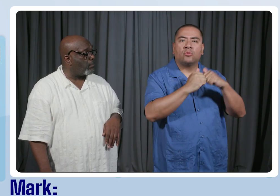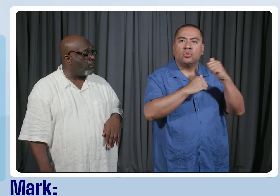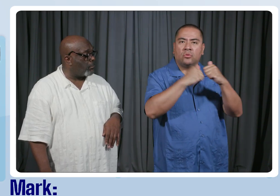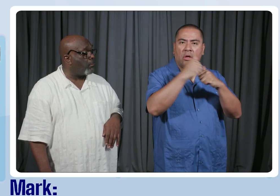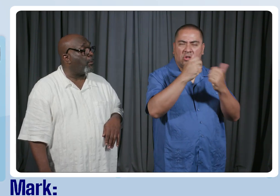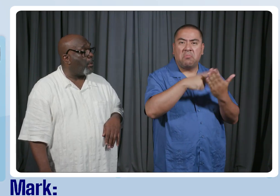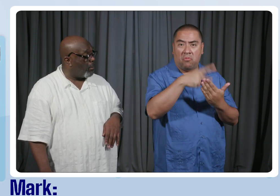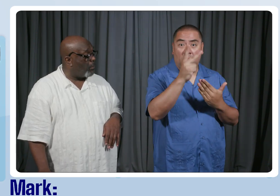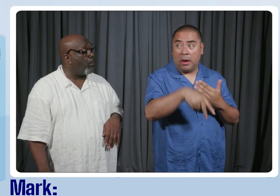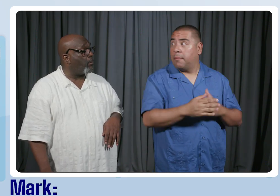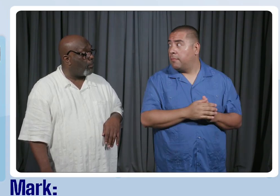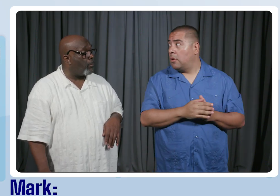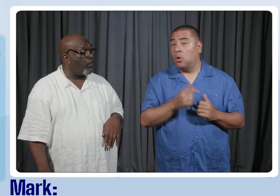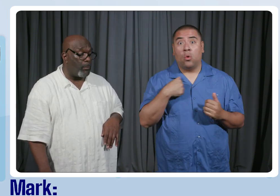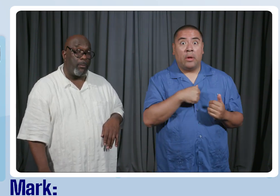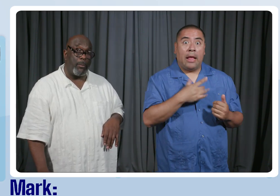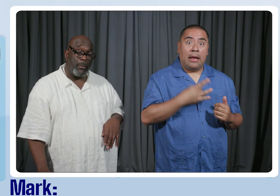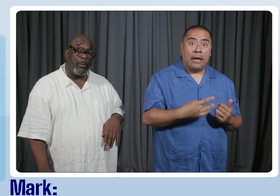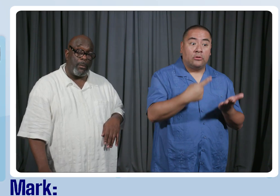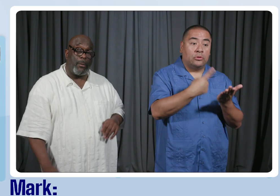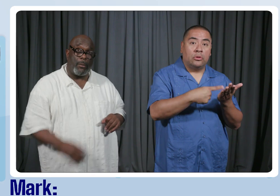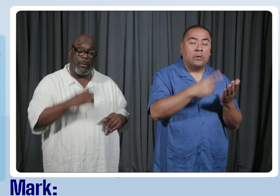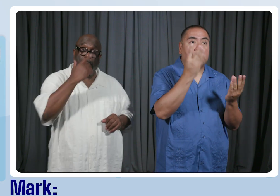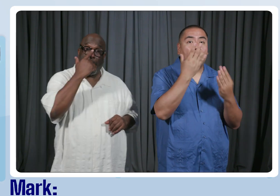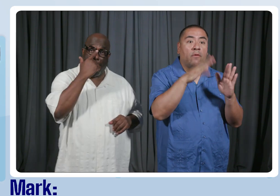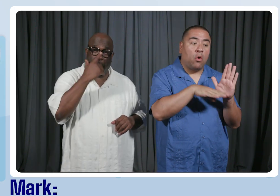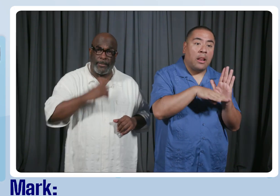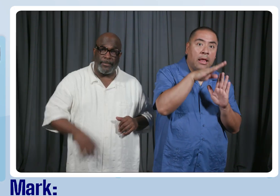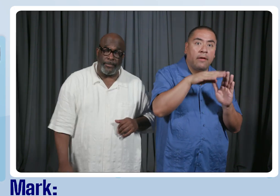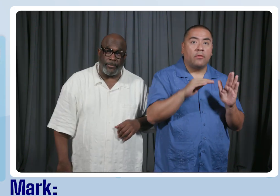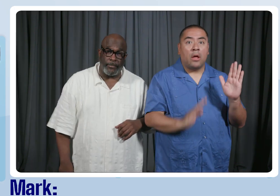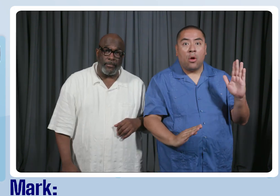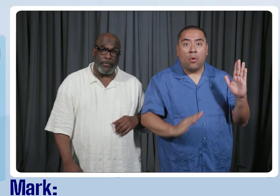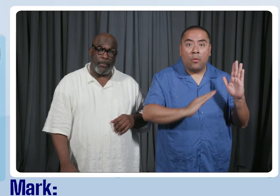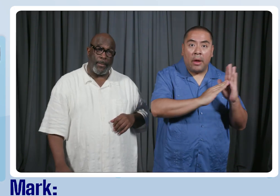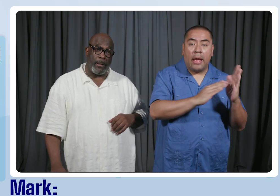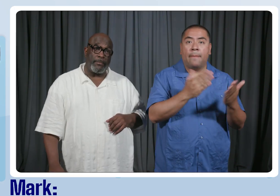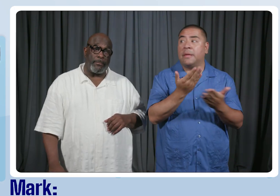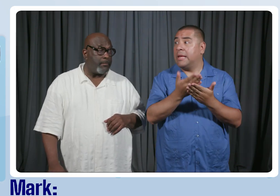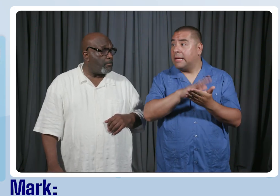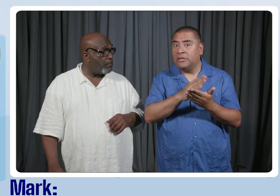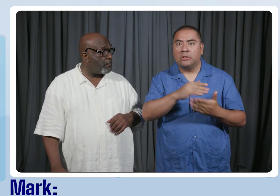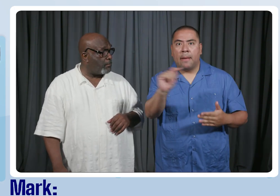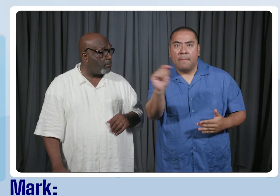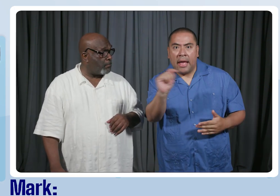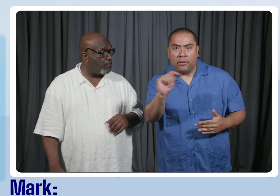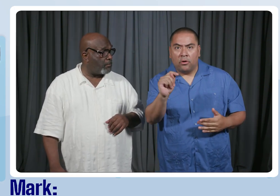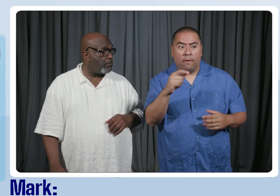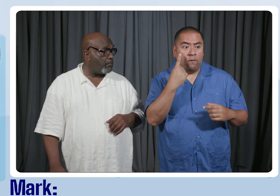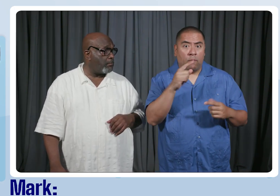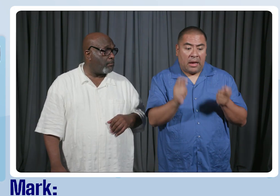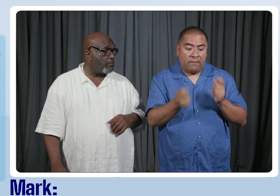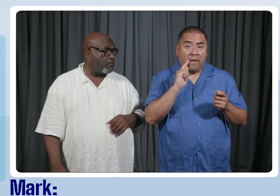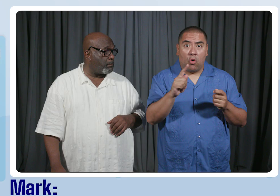program. Where we like to talk about the beautiful lifts and ramps, kitchens, bathrooms we modify for accessibility, we are fully capable